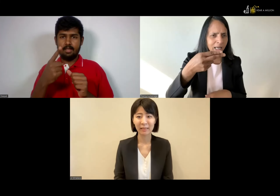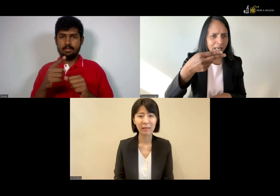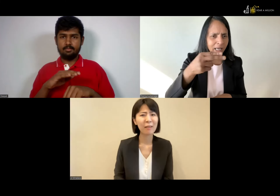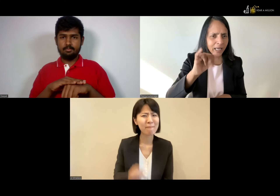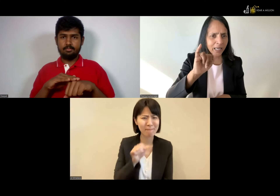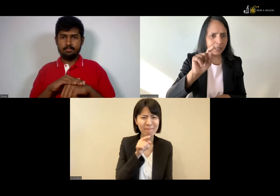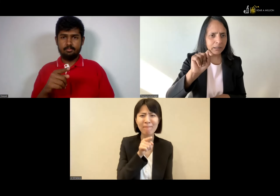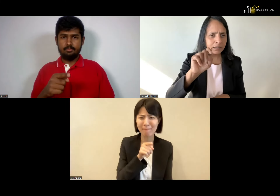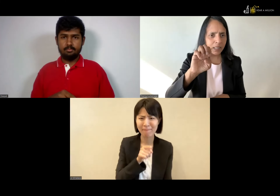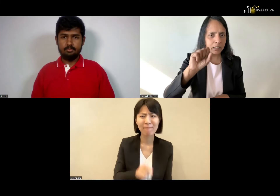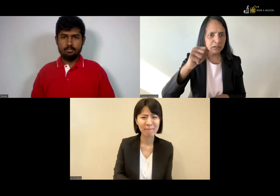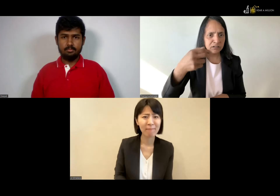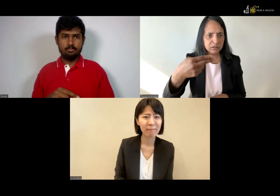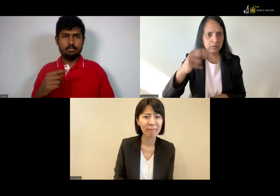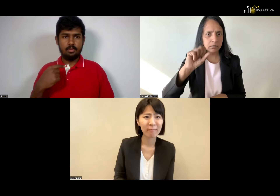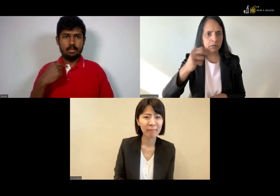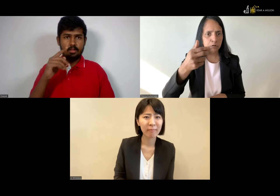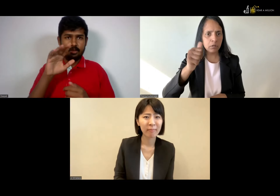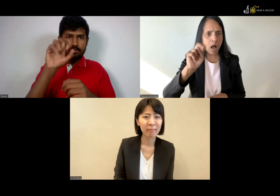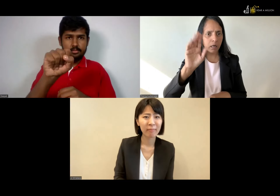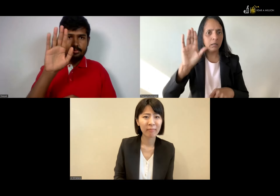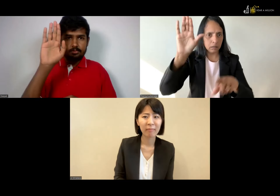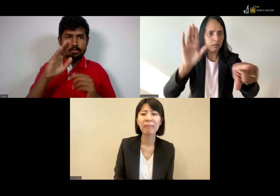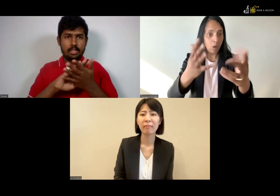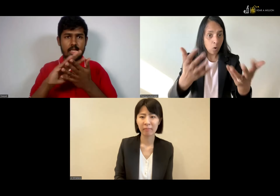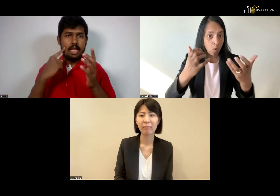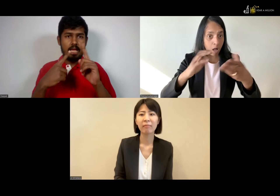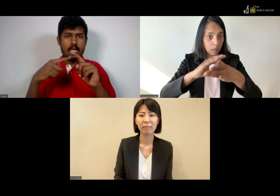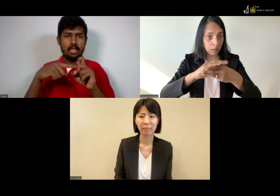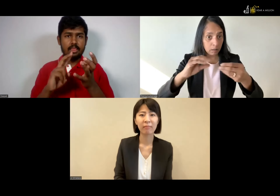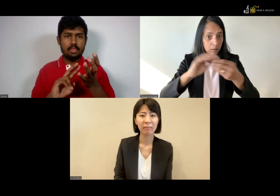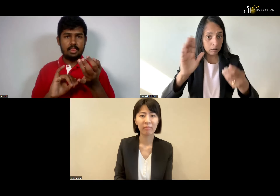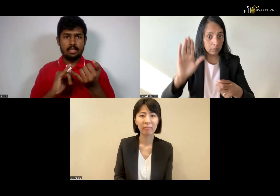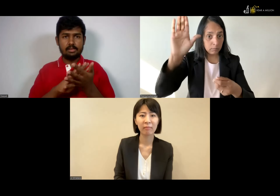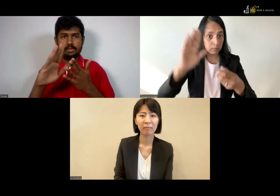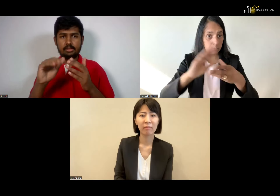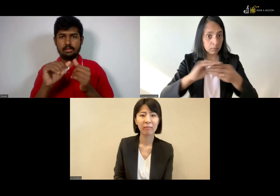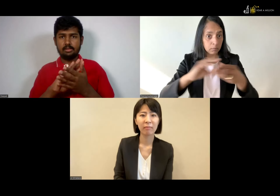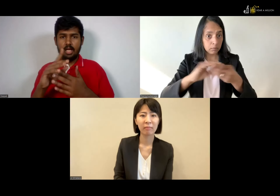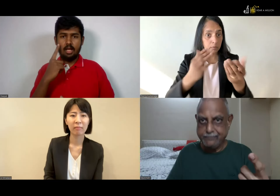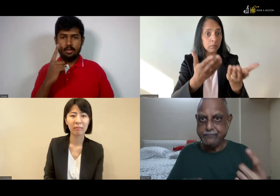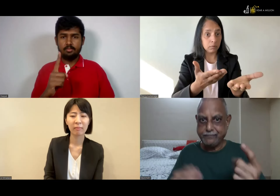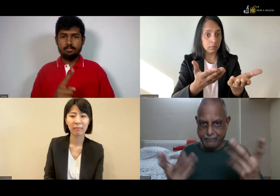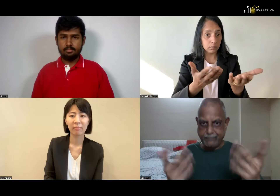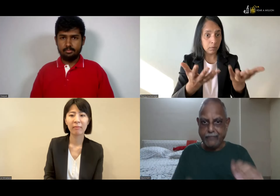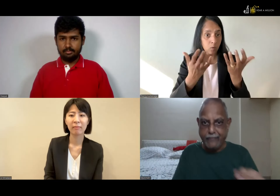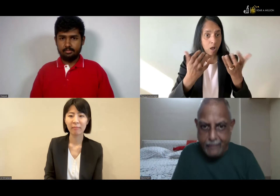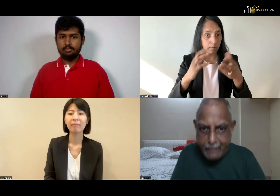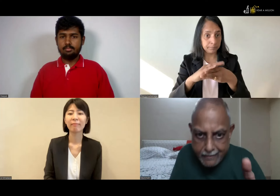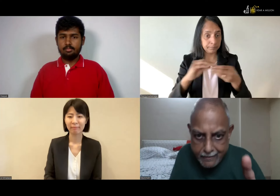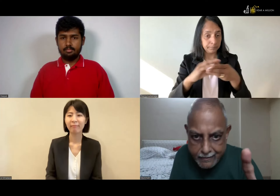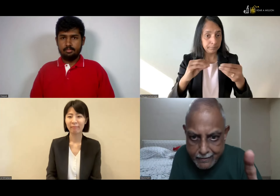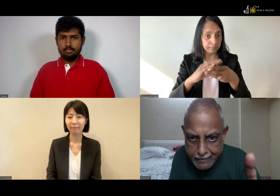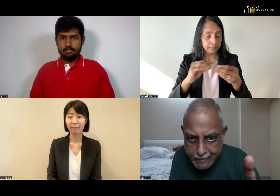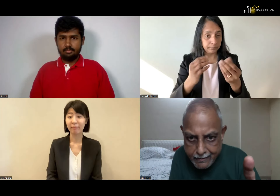Thank you so much. Now, I think there is Hitesh who has raised his hand and would like to ask. Okay. Manisha,